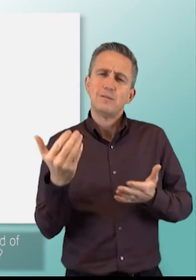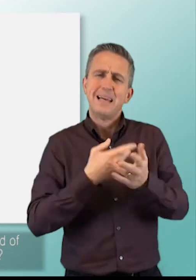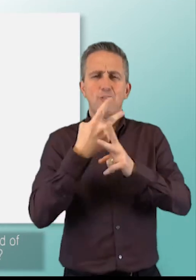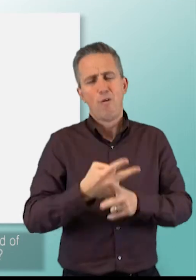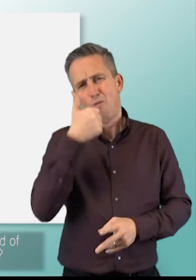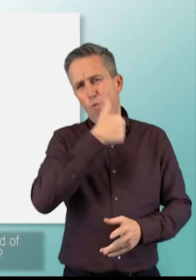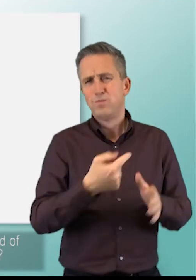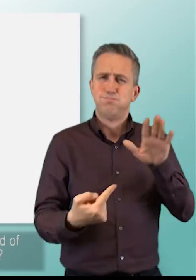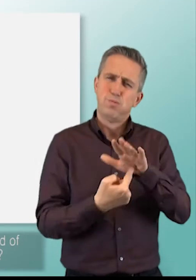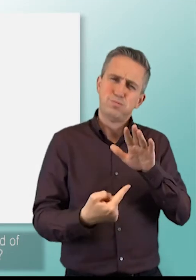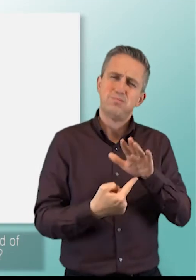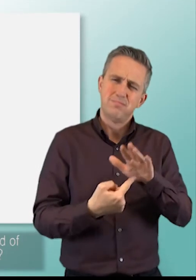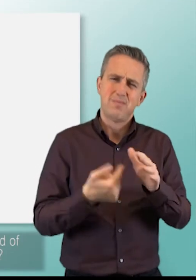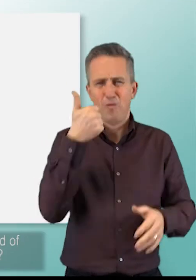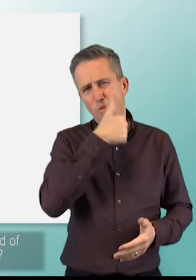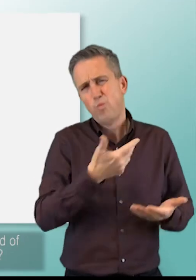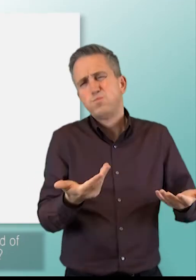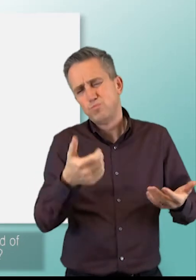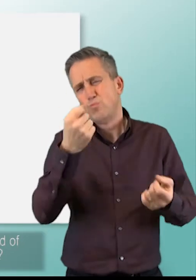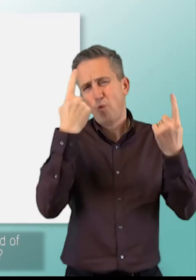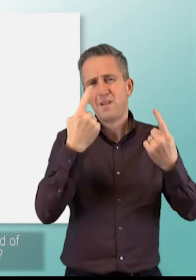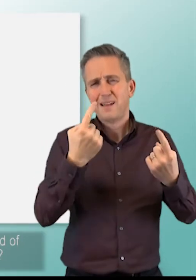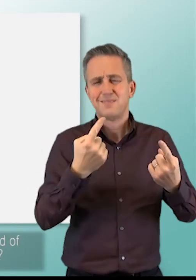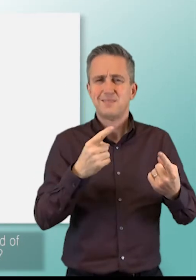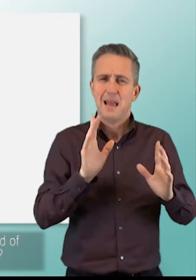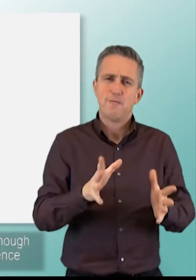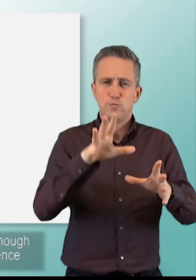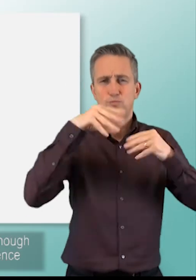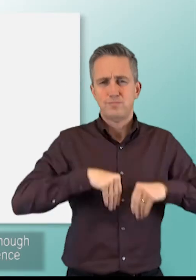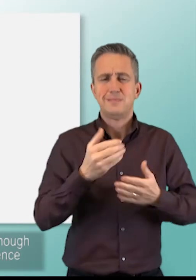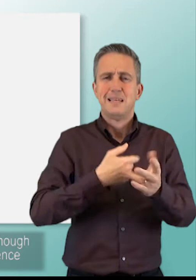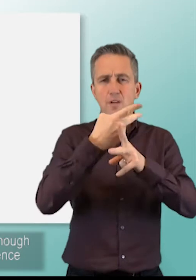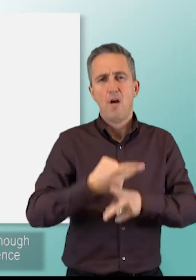why is it important? I mean, obviously, that's kind of almost a stupid question, but why is it important?